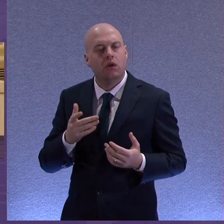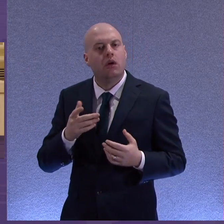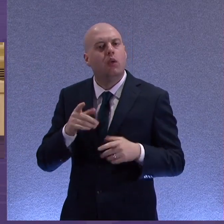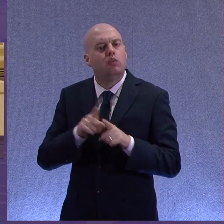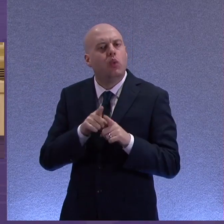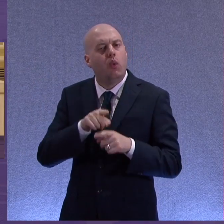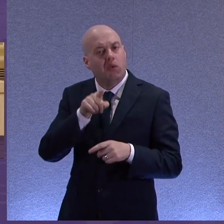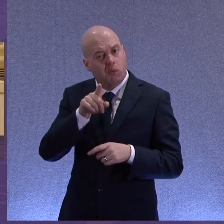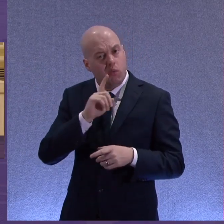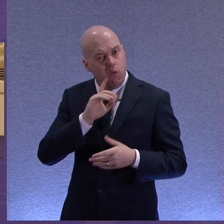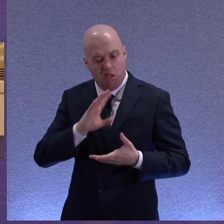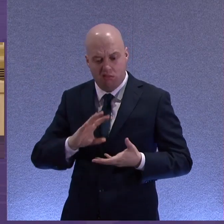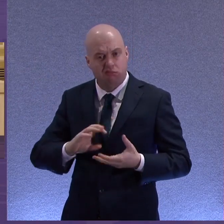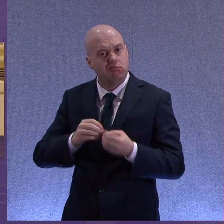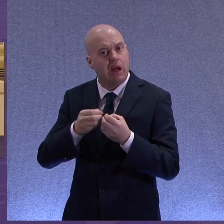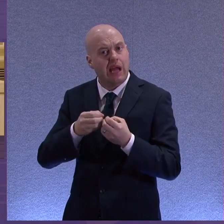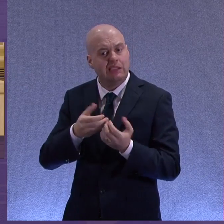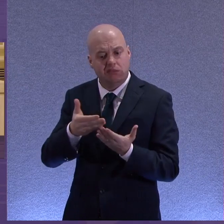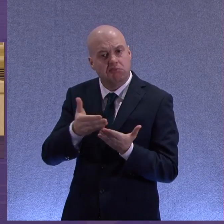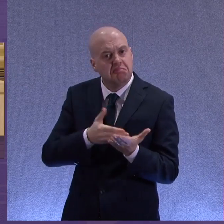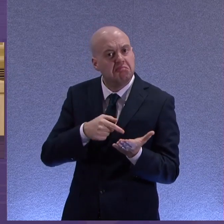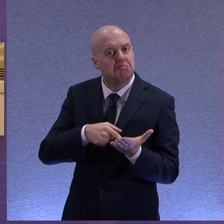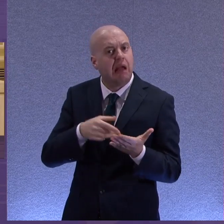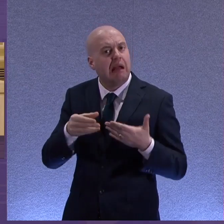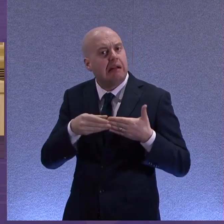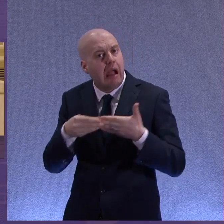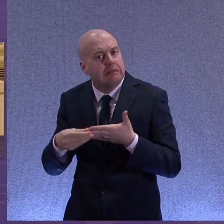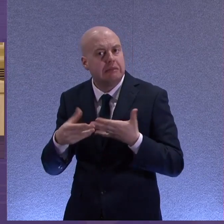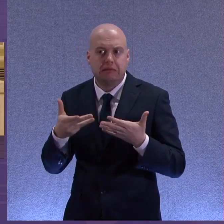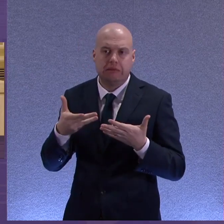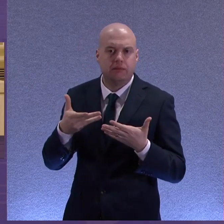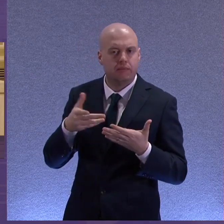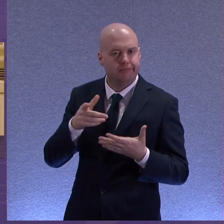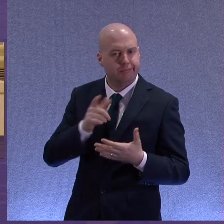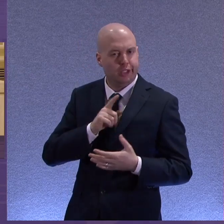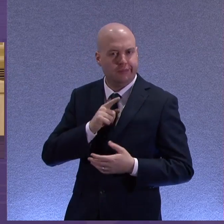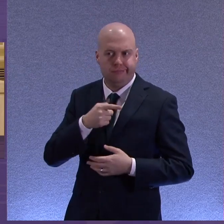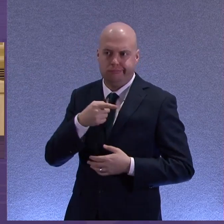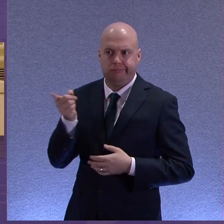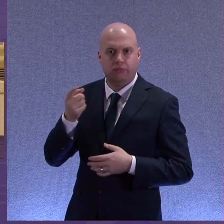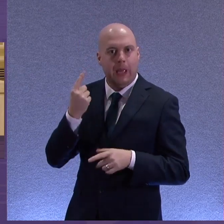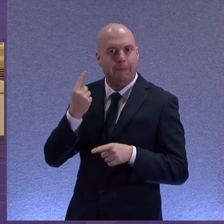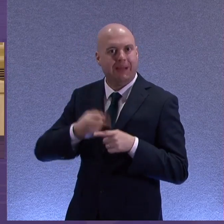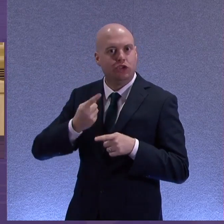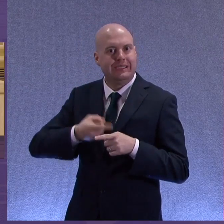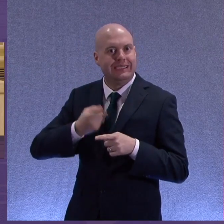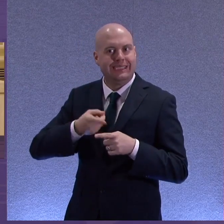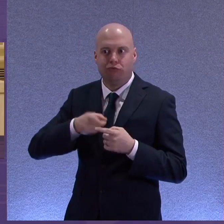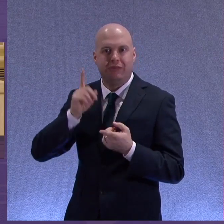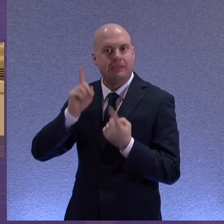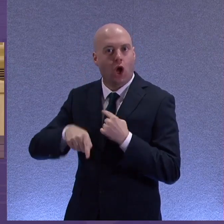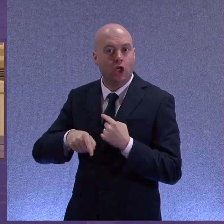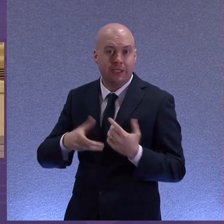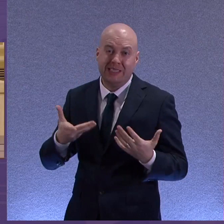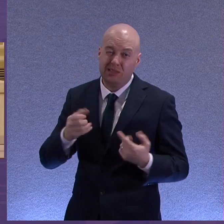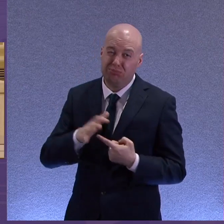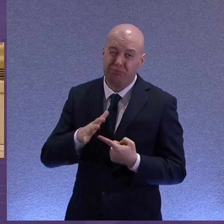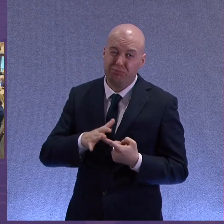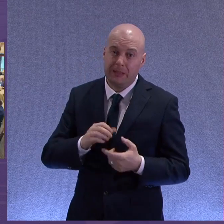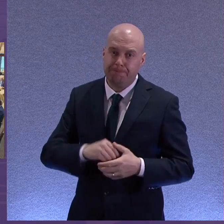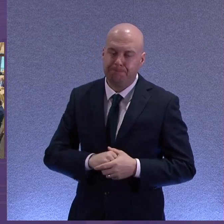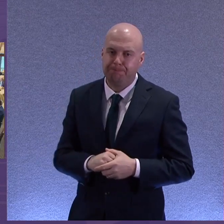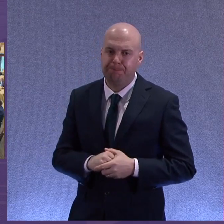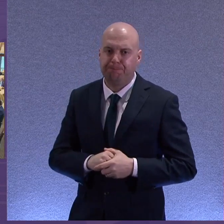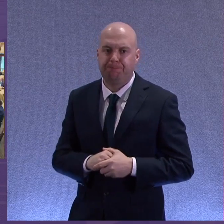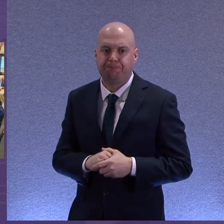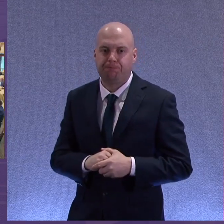recovery industry to allow them to continue essential emergency response during this period?